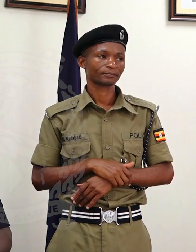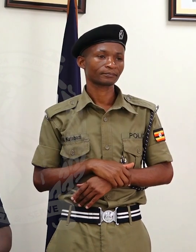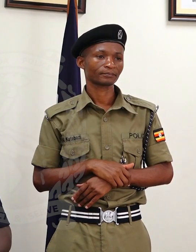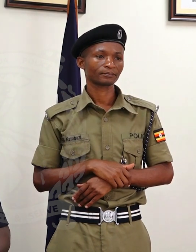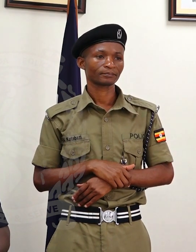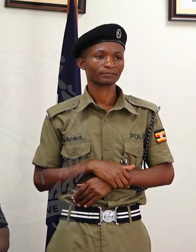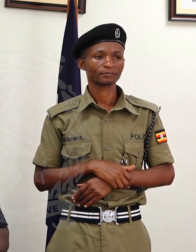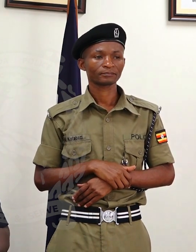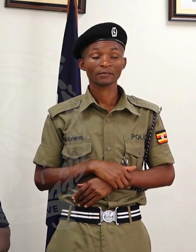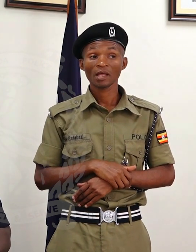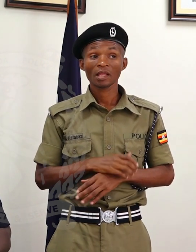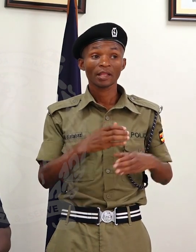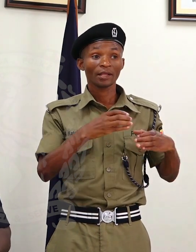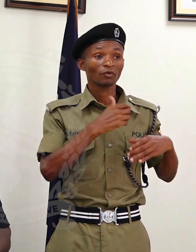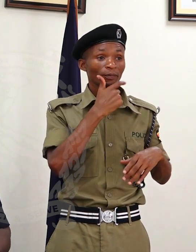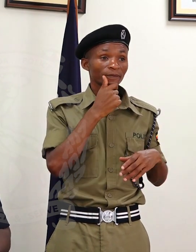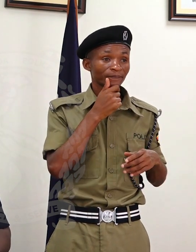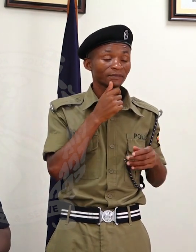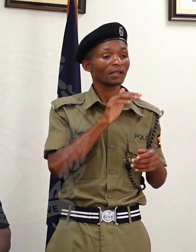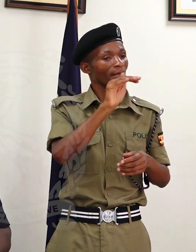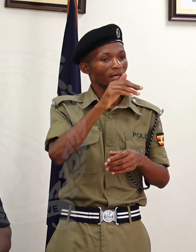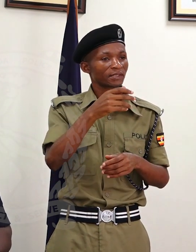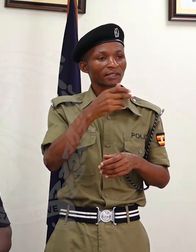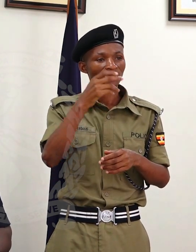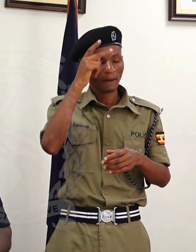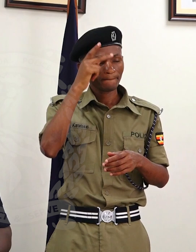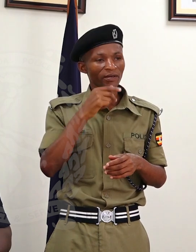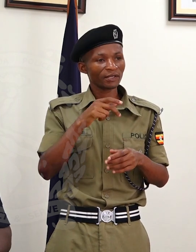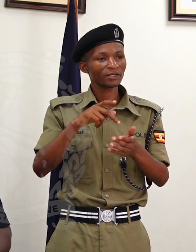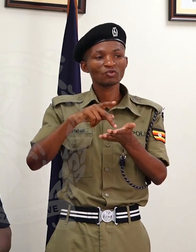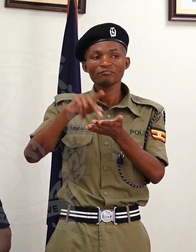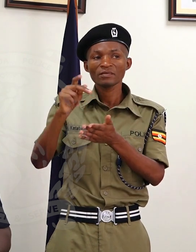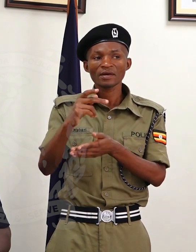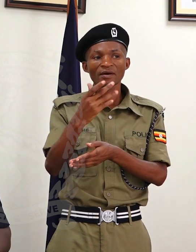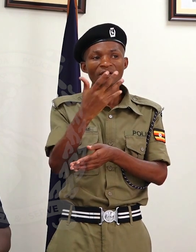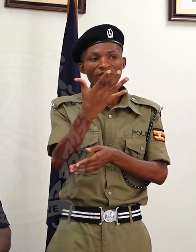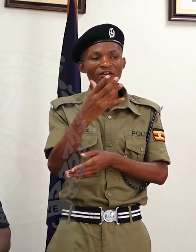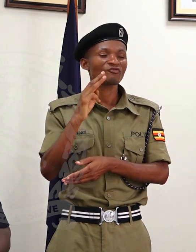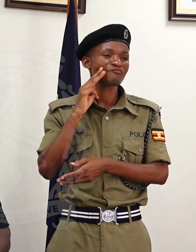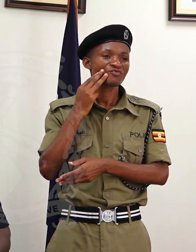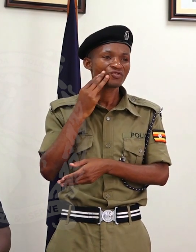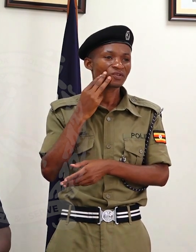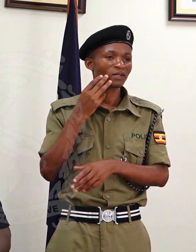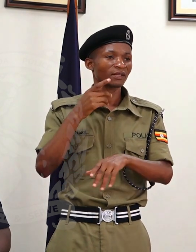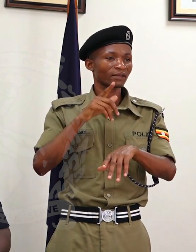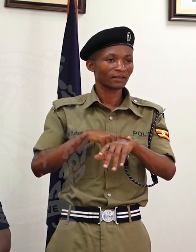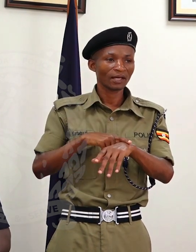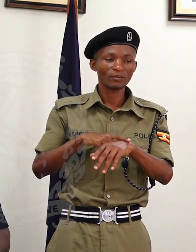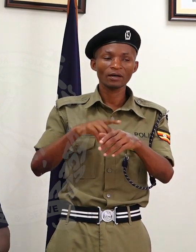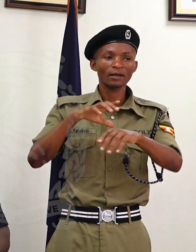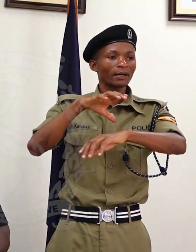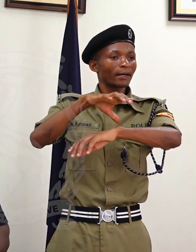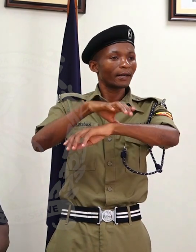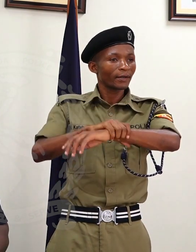They had demanded a ransom of 5 million shillings. And at the time of the arrest, we noticed that the family